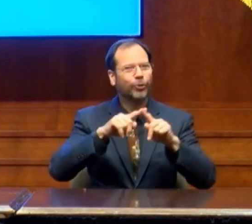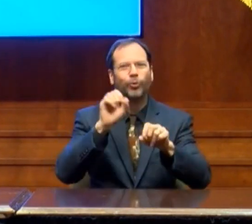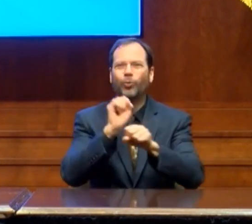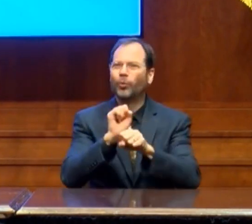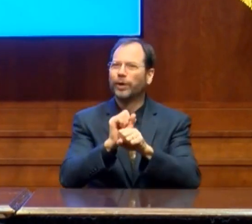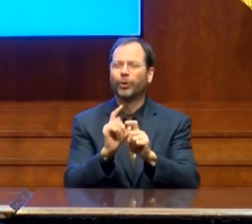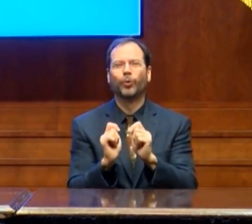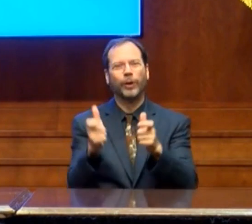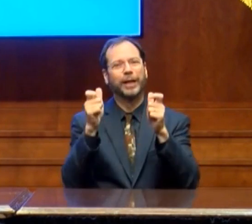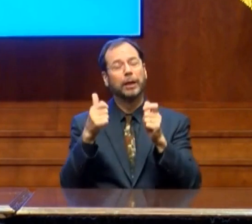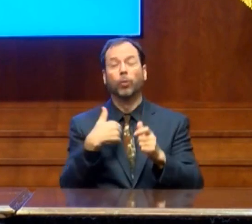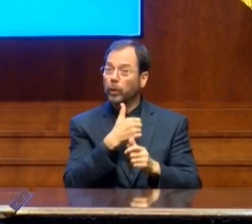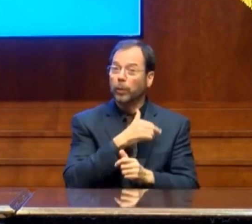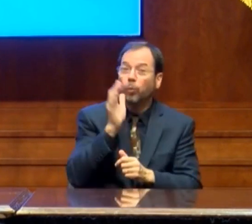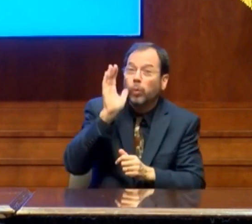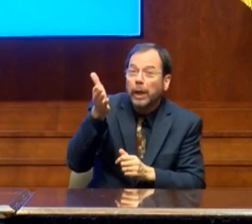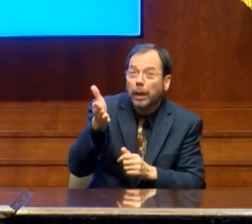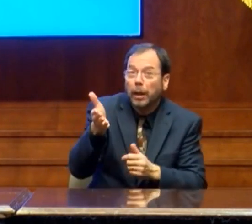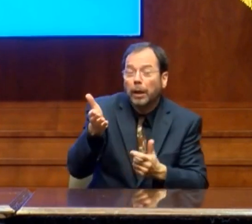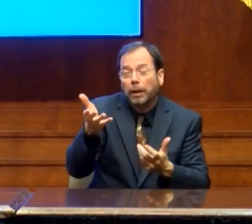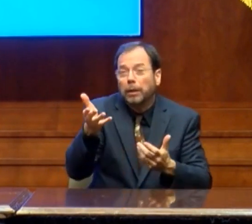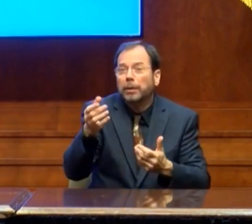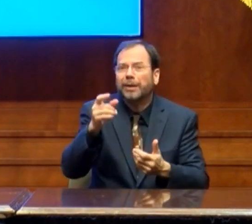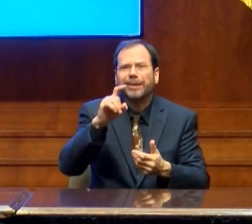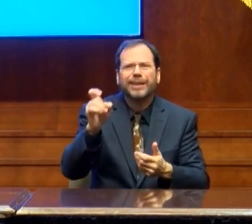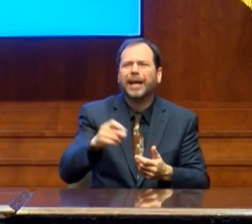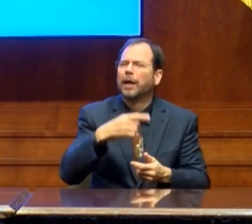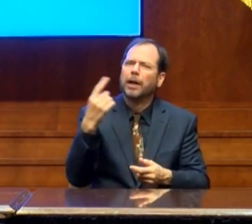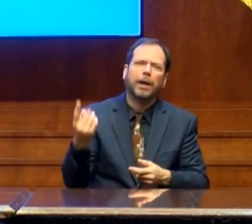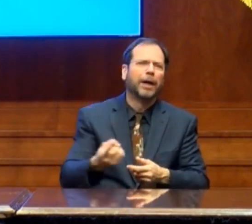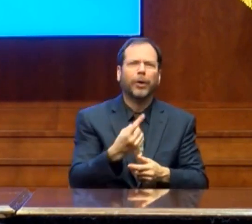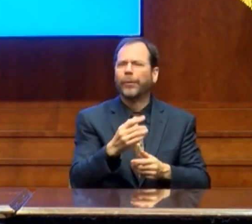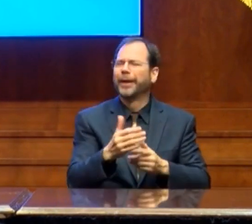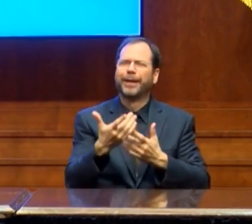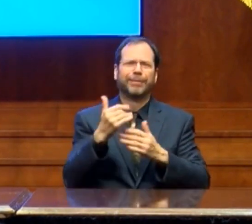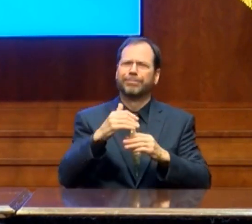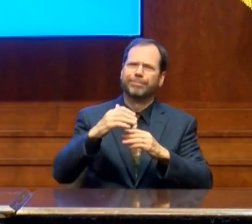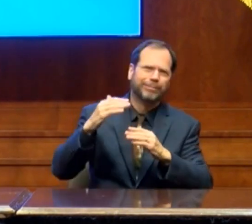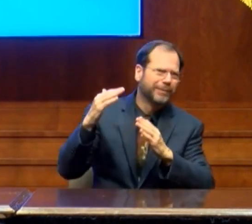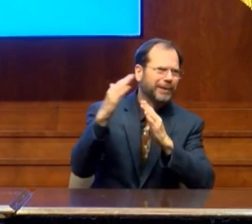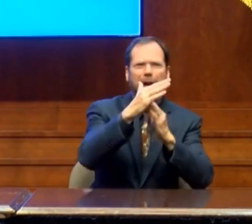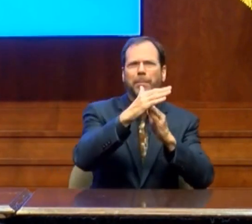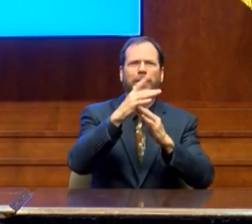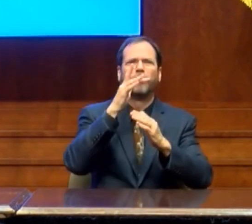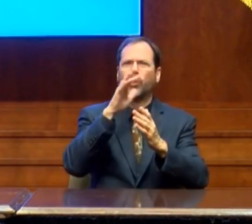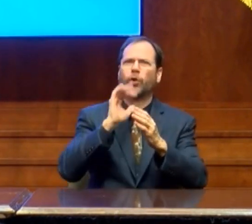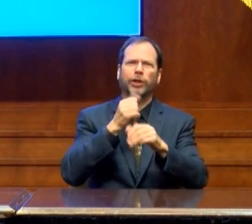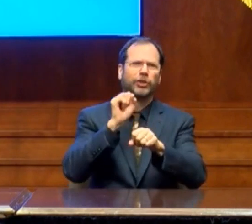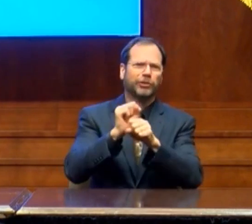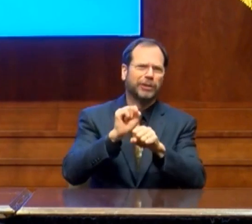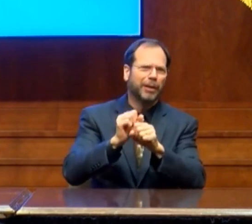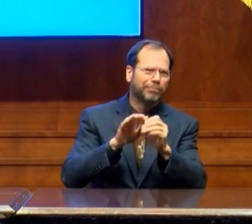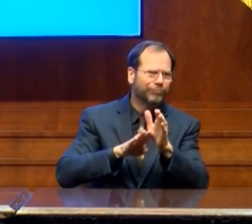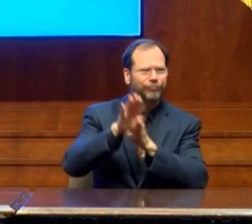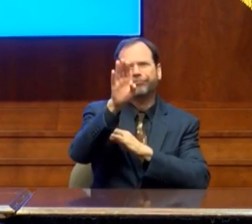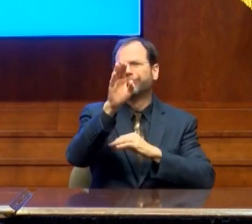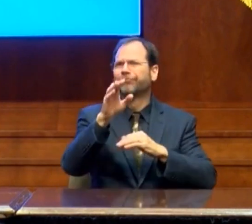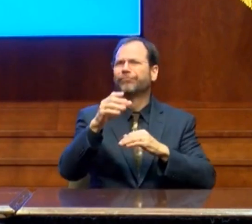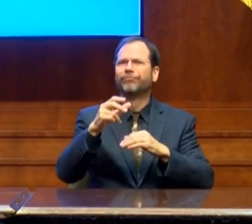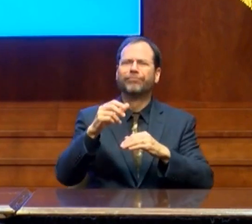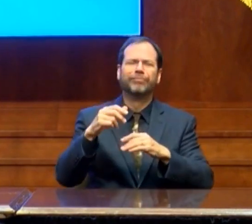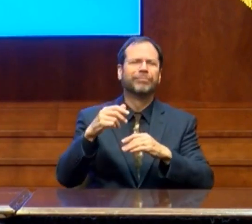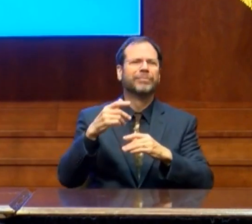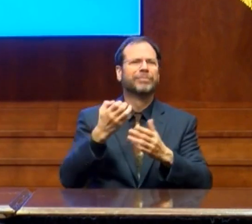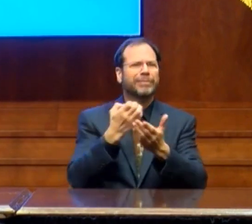work as quickly as possible, and we will do so. Texas has always led economically. We will lead economically in response to